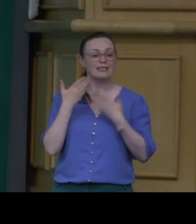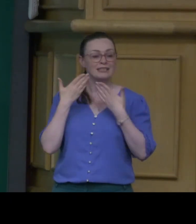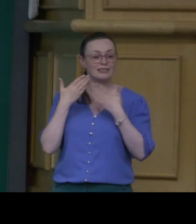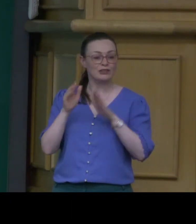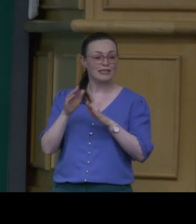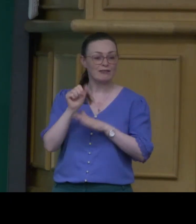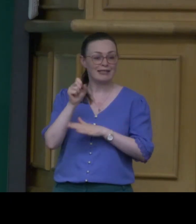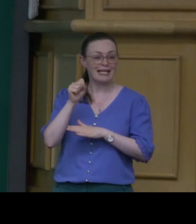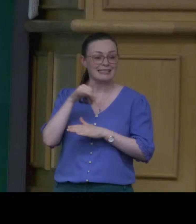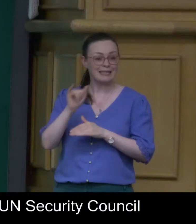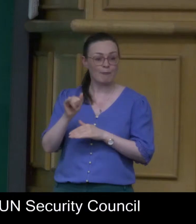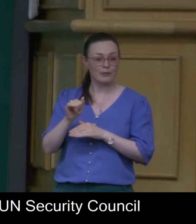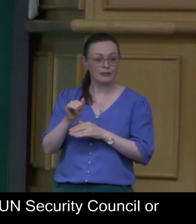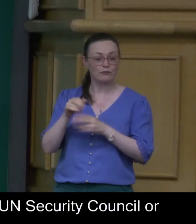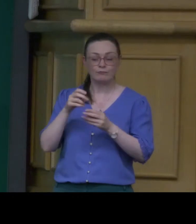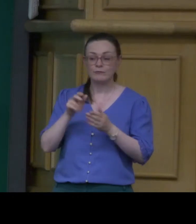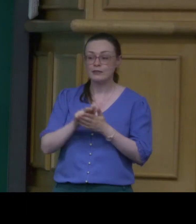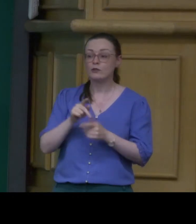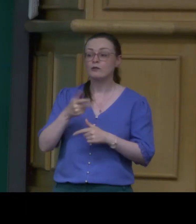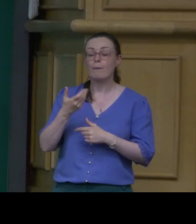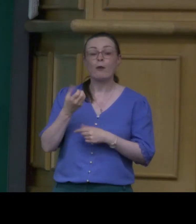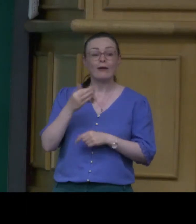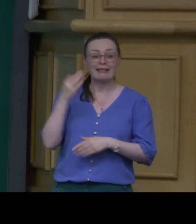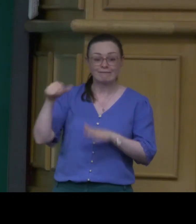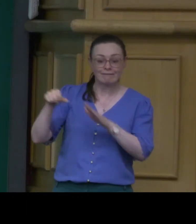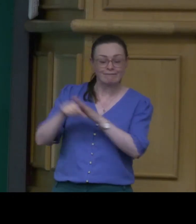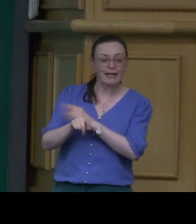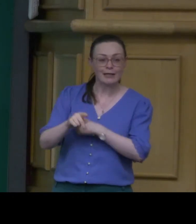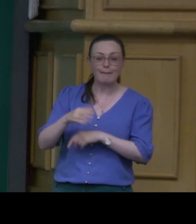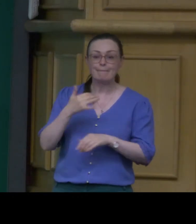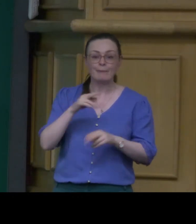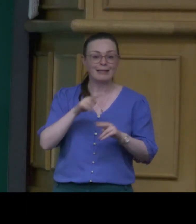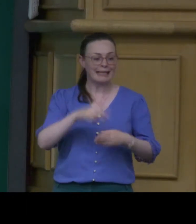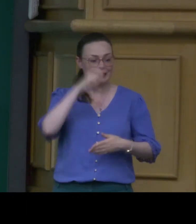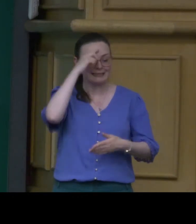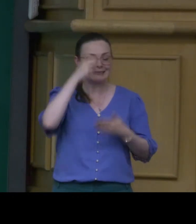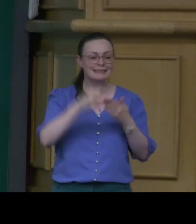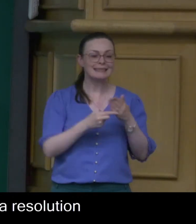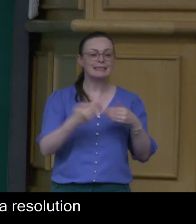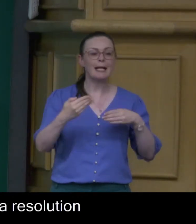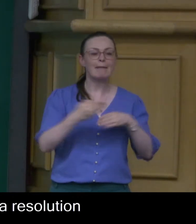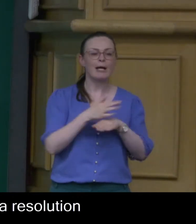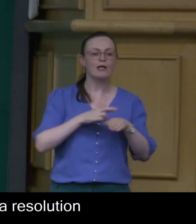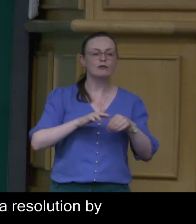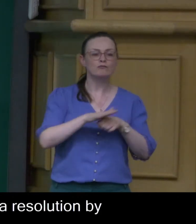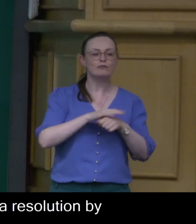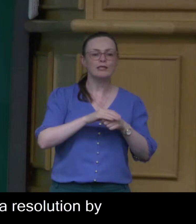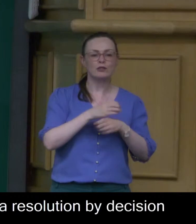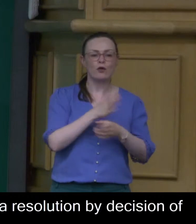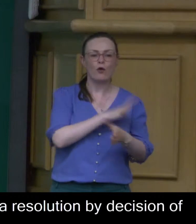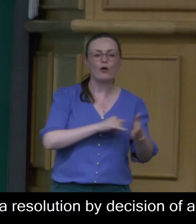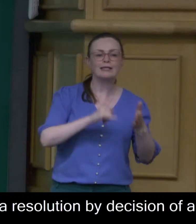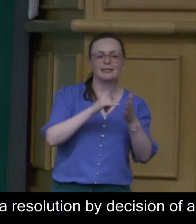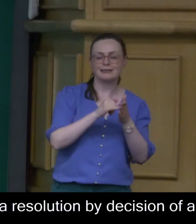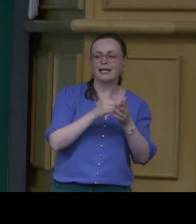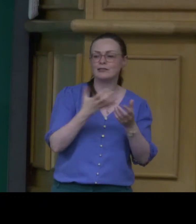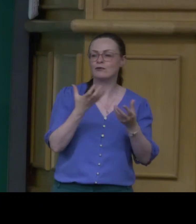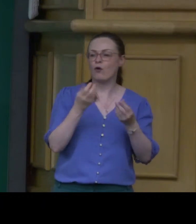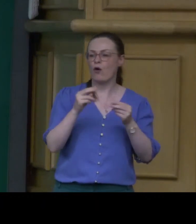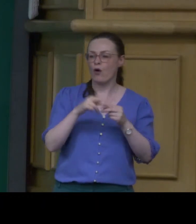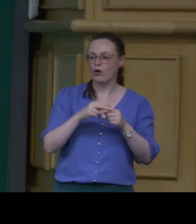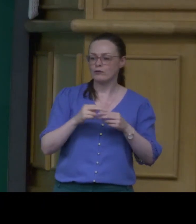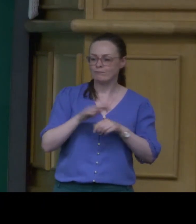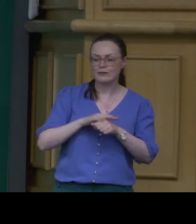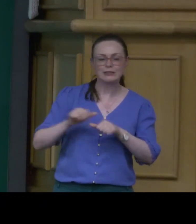Assembly resolution, or failing such a resolution by decision of a regional organisation or by regional